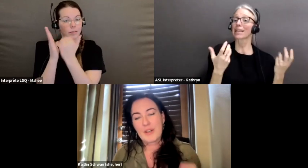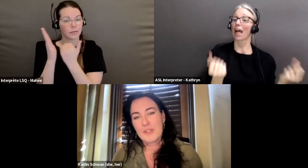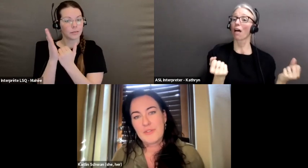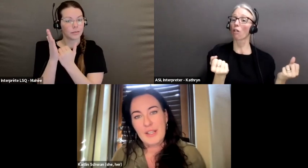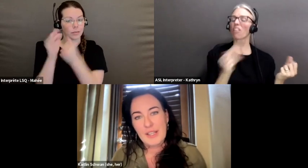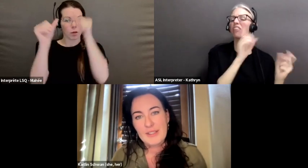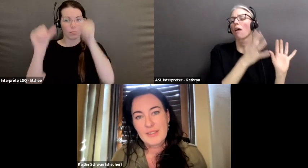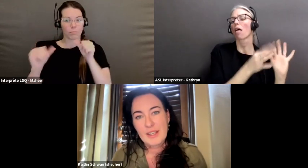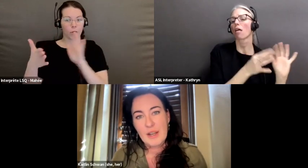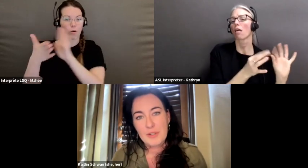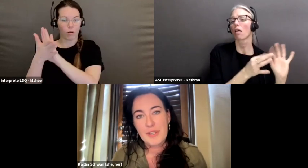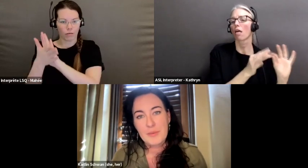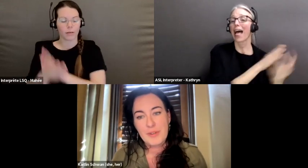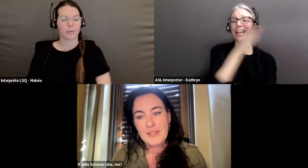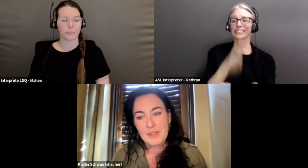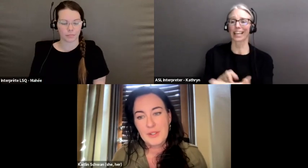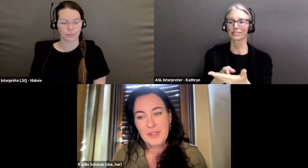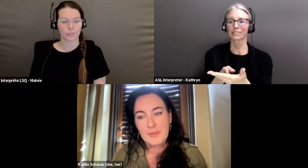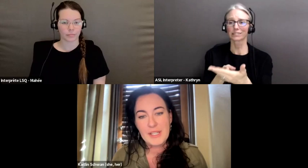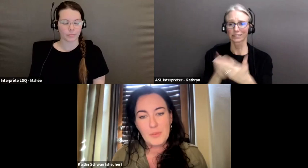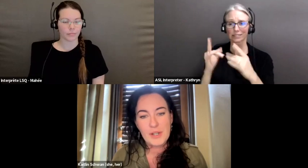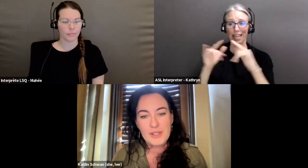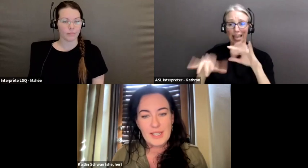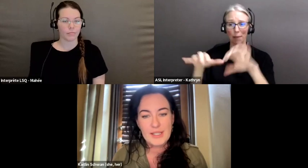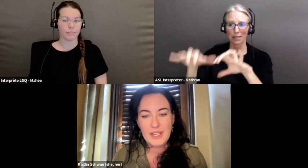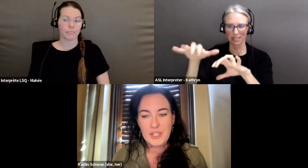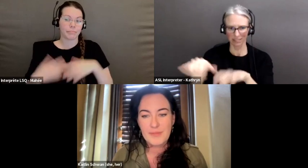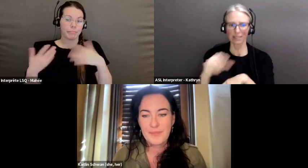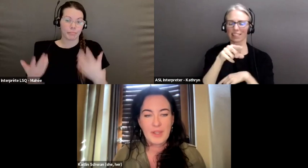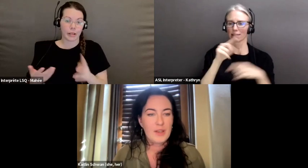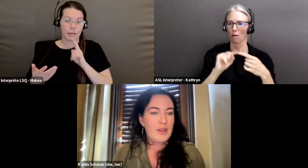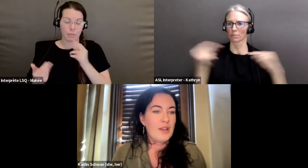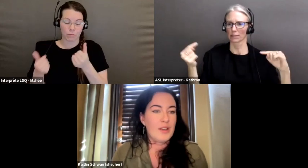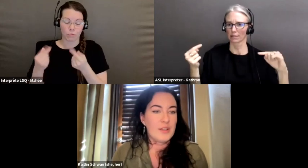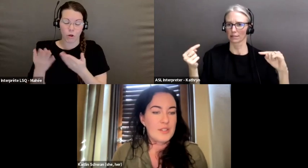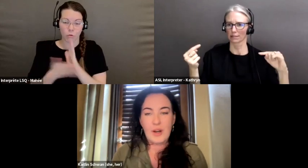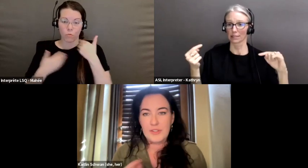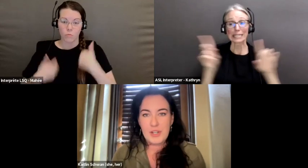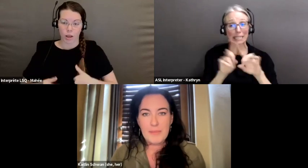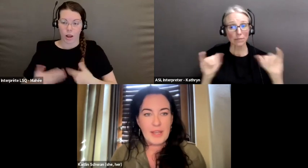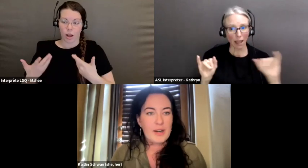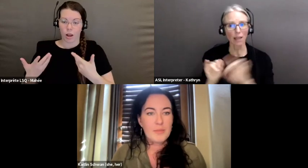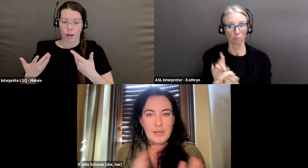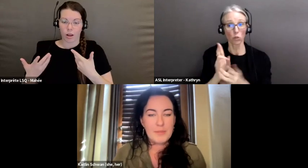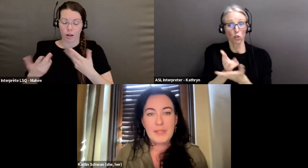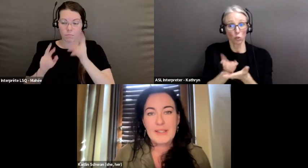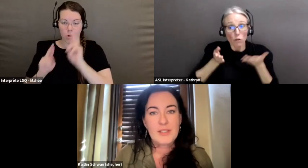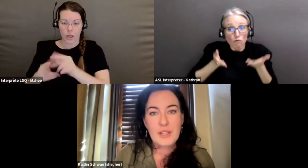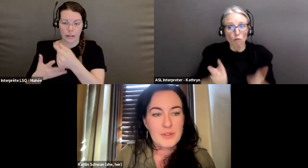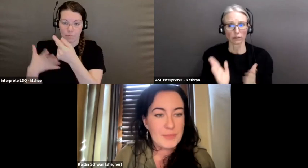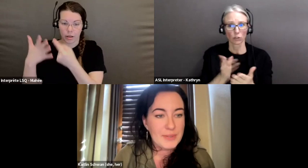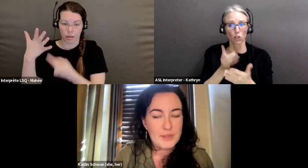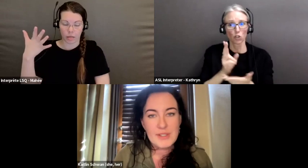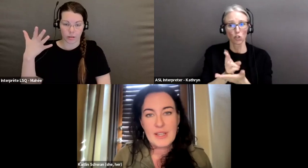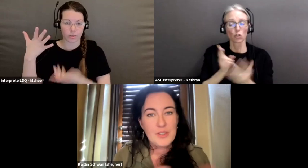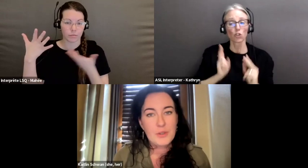but it also violates a number of human rights, including the right to water and sanitation. So I'll stop there, but please look at